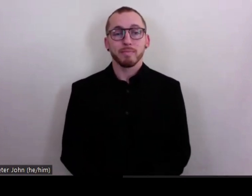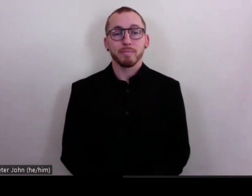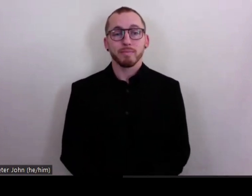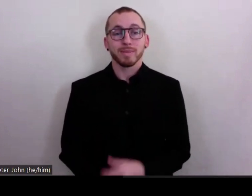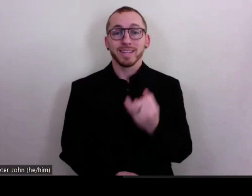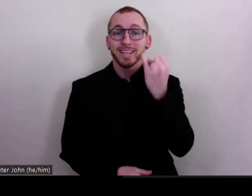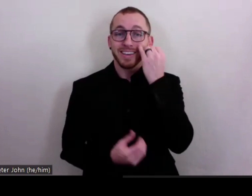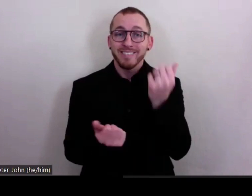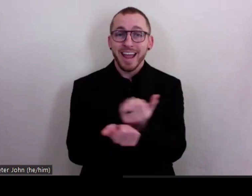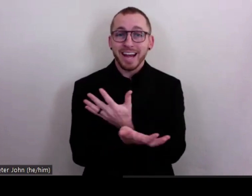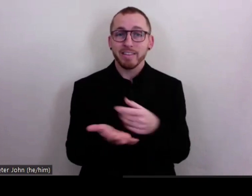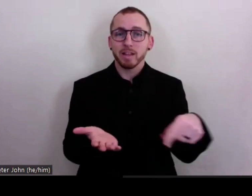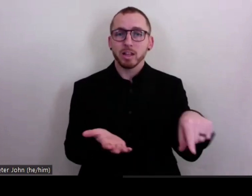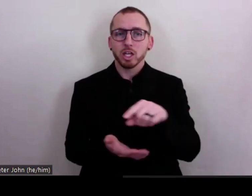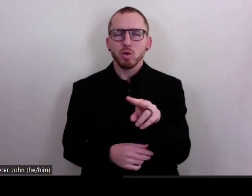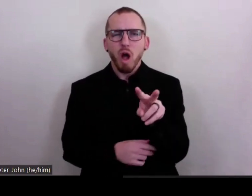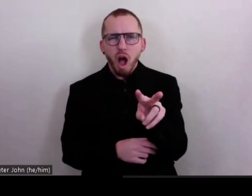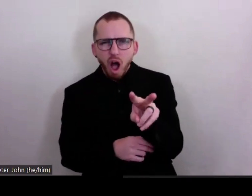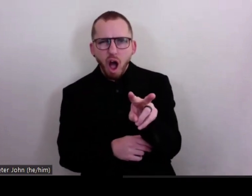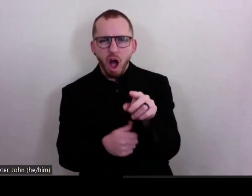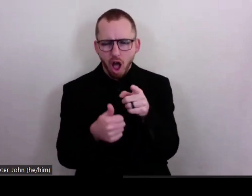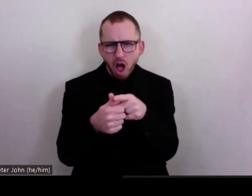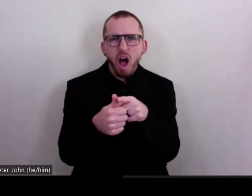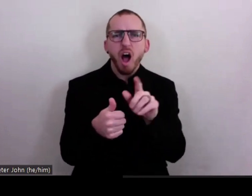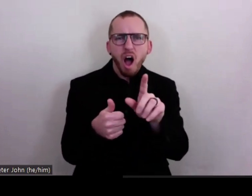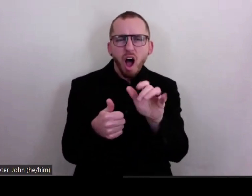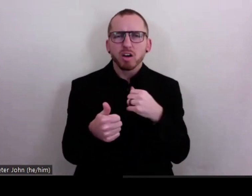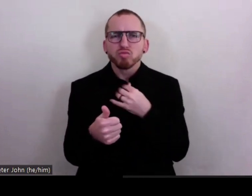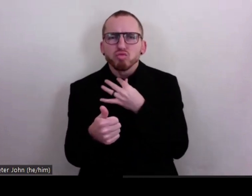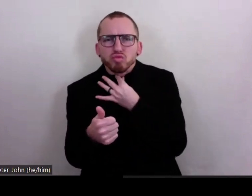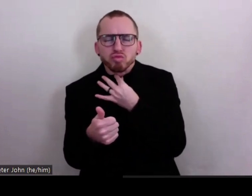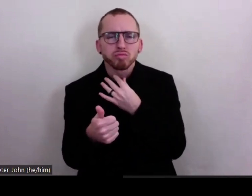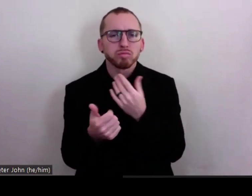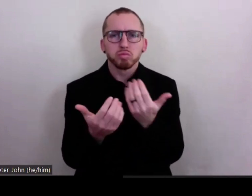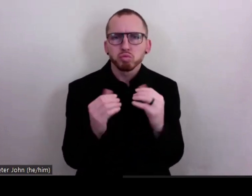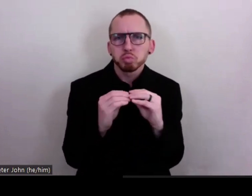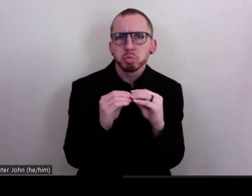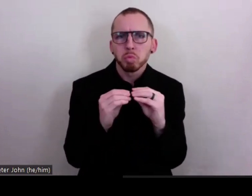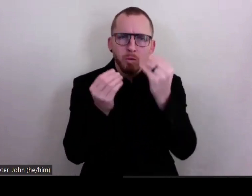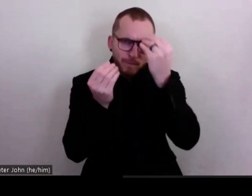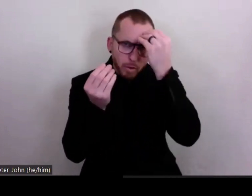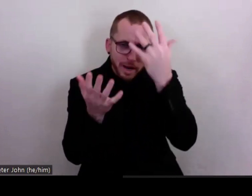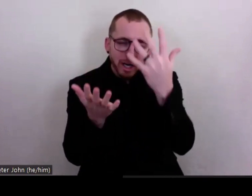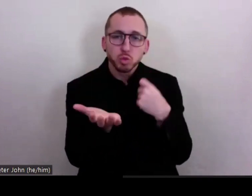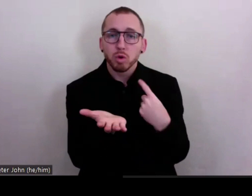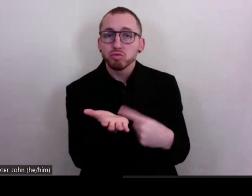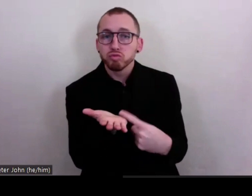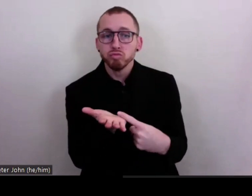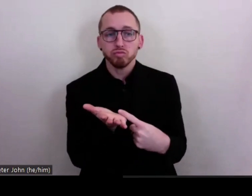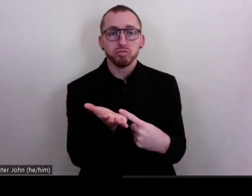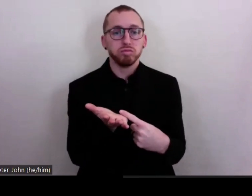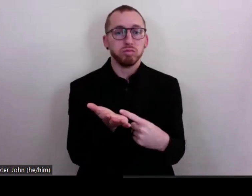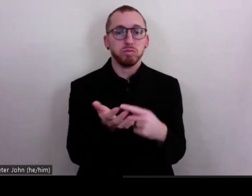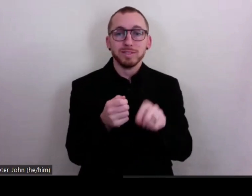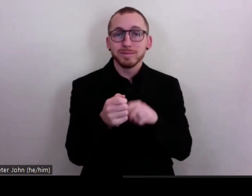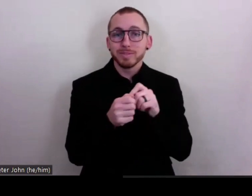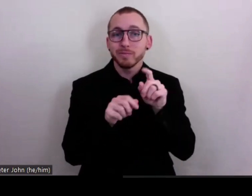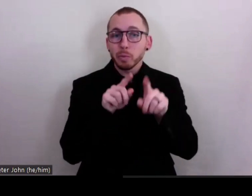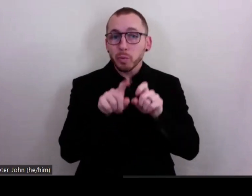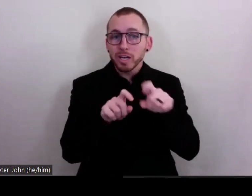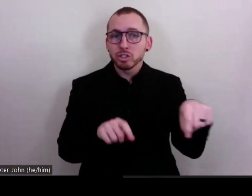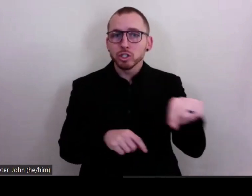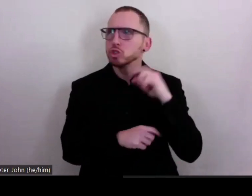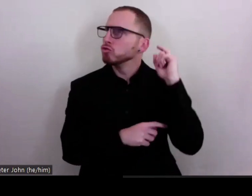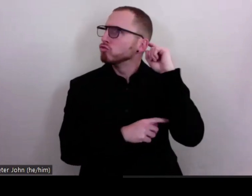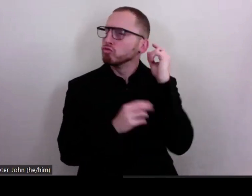out to you in the conversation that we had, more things that you would like to talk about, specific questions that you may